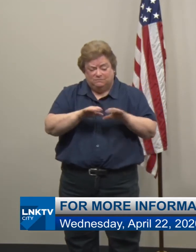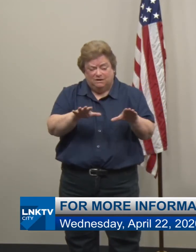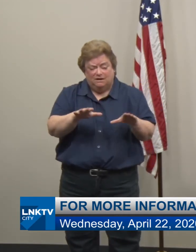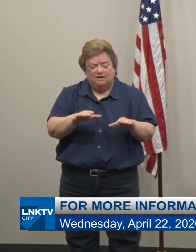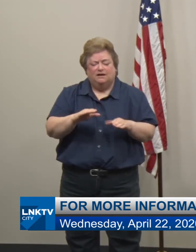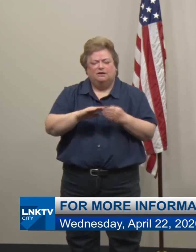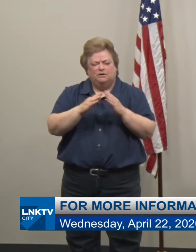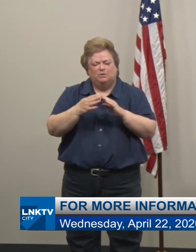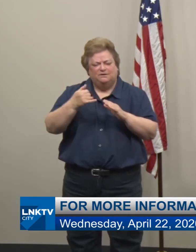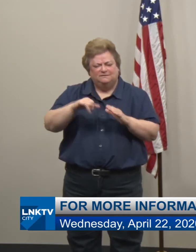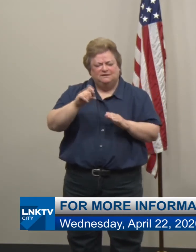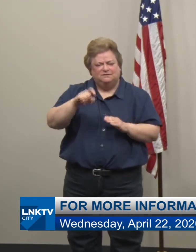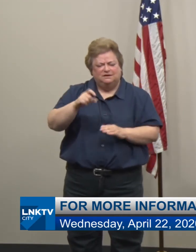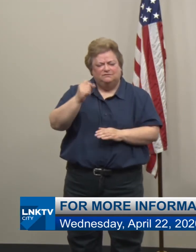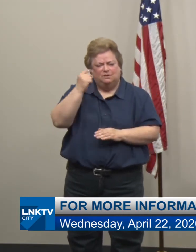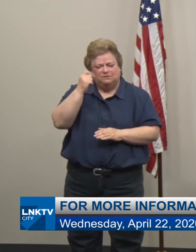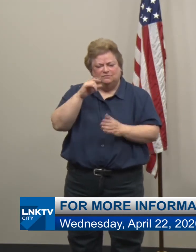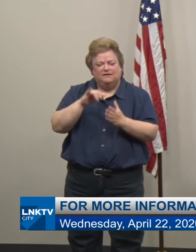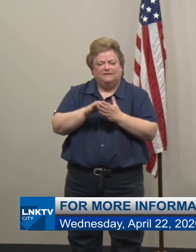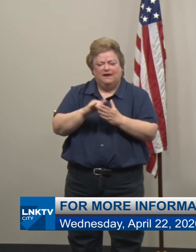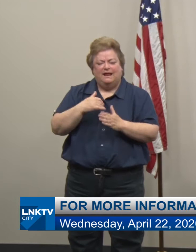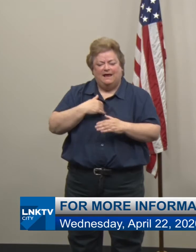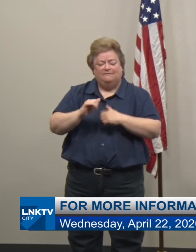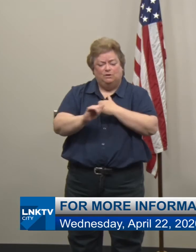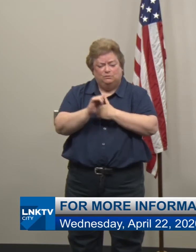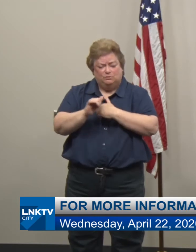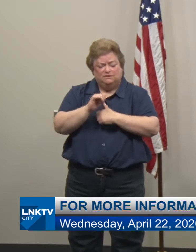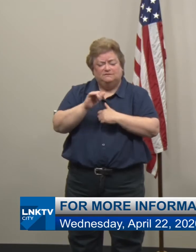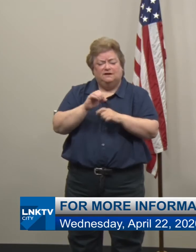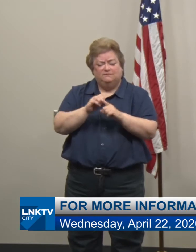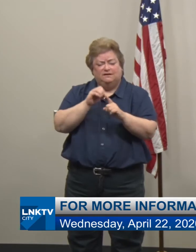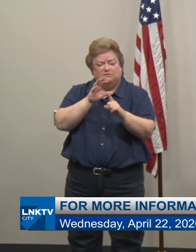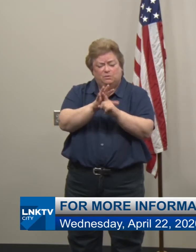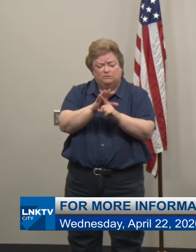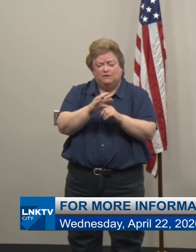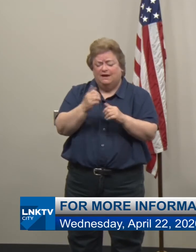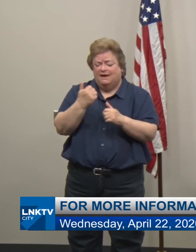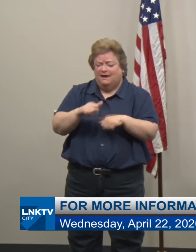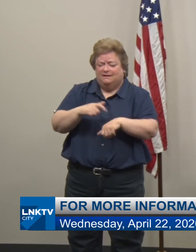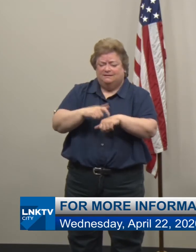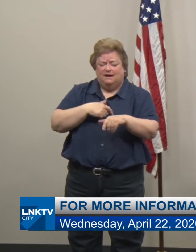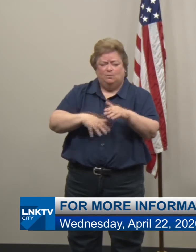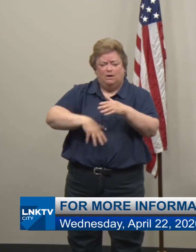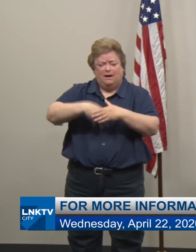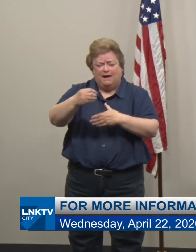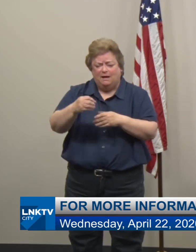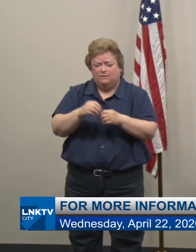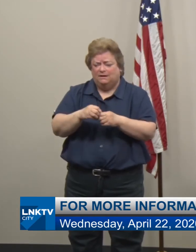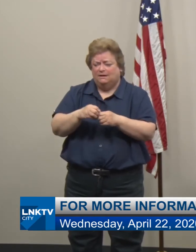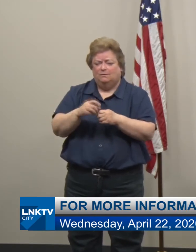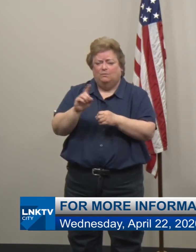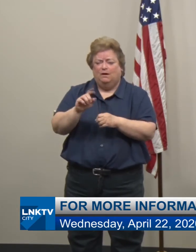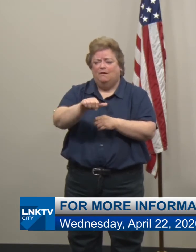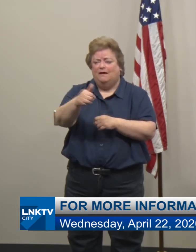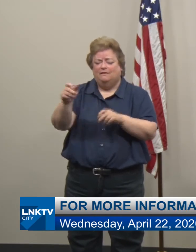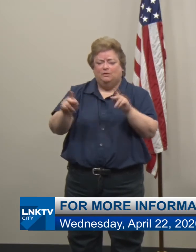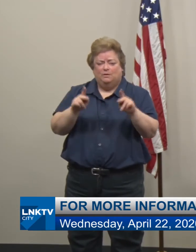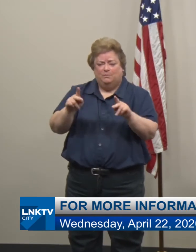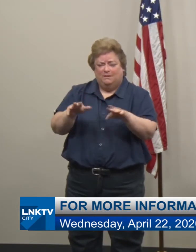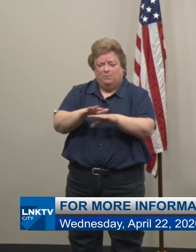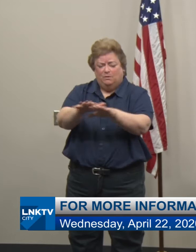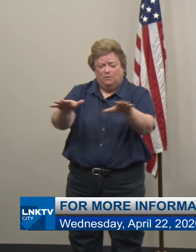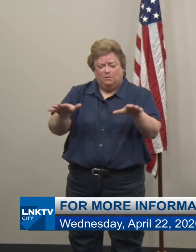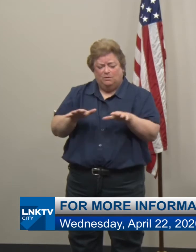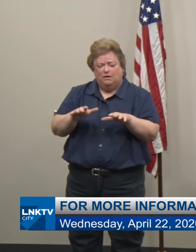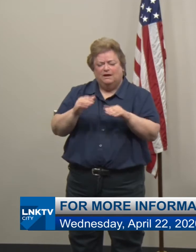needs to understand there is a risk of exposure anytime we are out in a public space where other people are present. We all